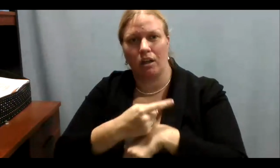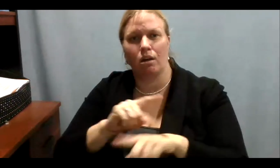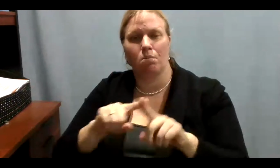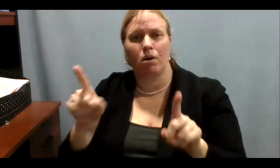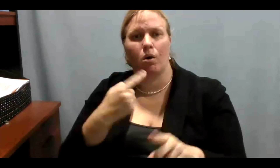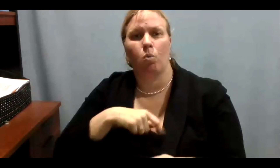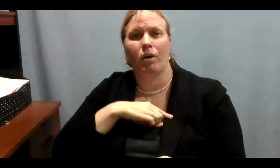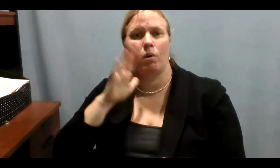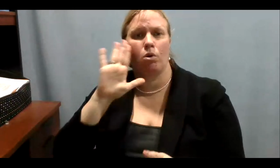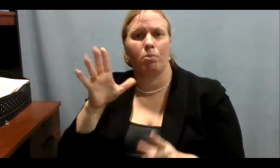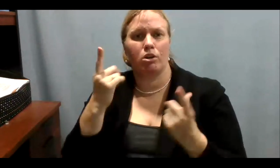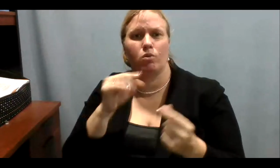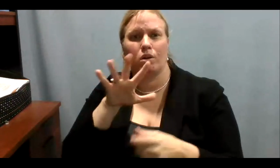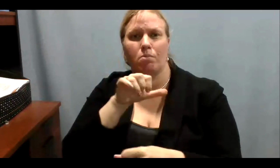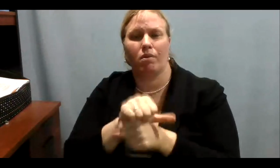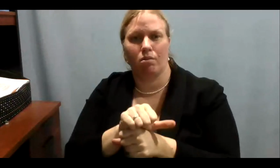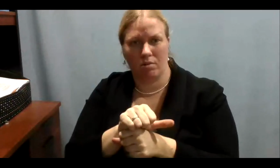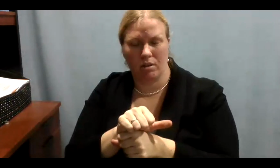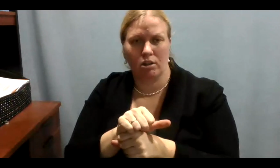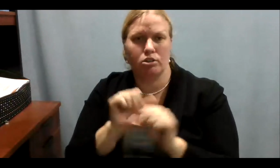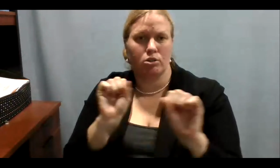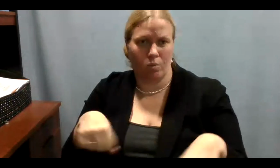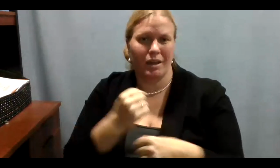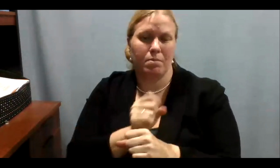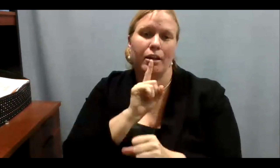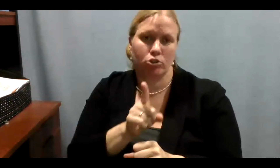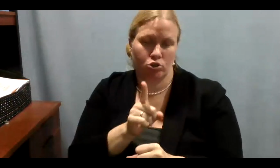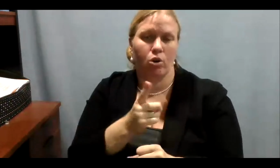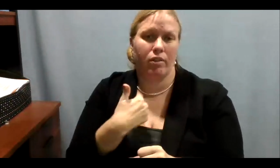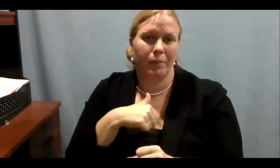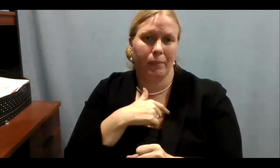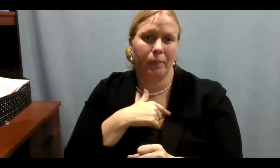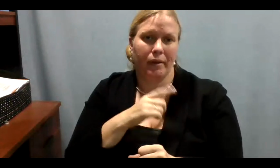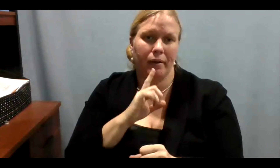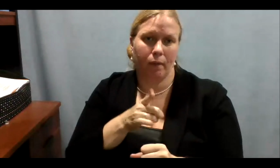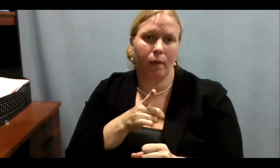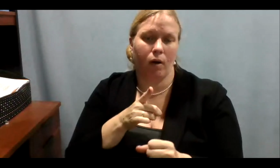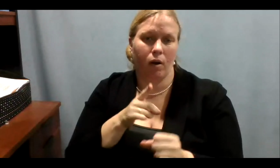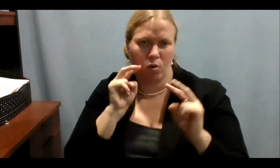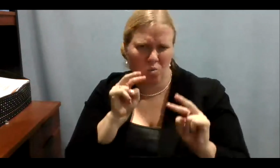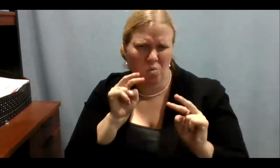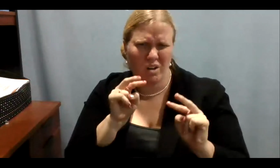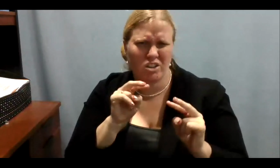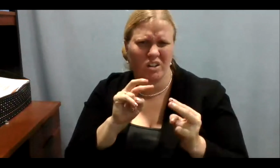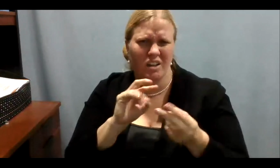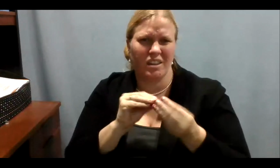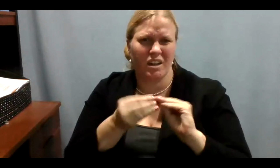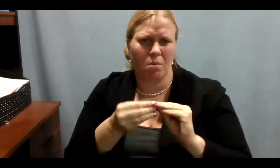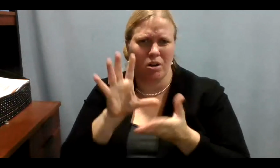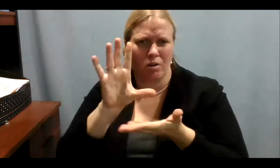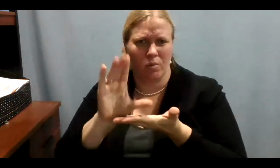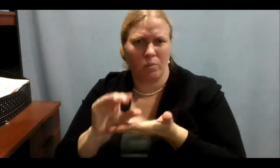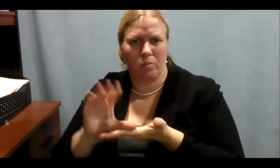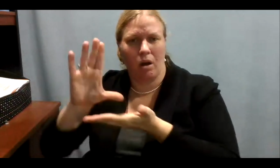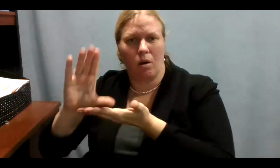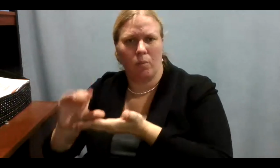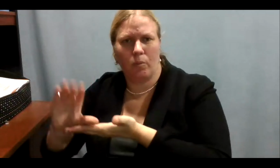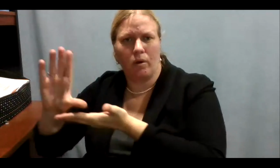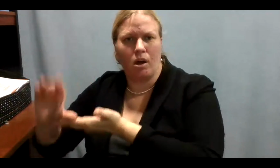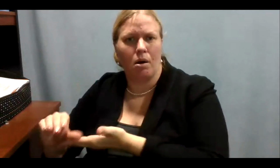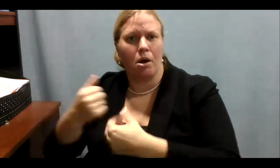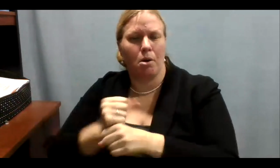doing them by the appointment. So we can make sure that we are closely watching our vaccine supply and making sure we have the enough,